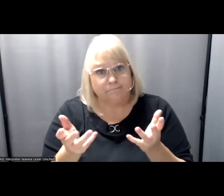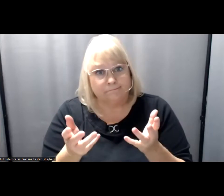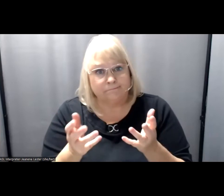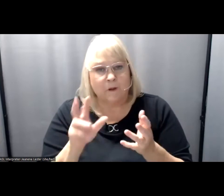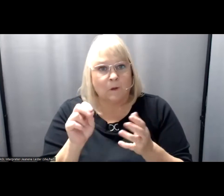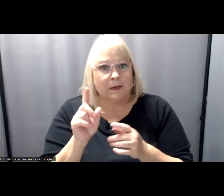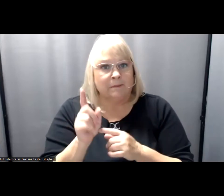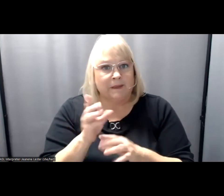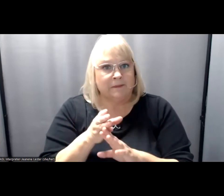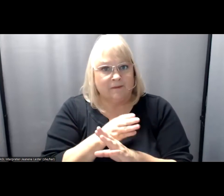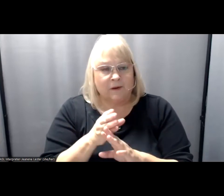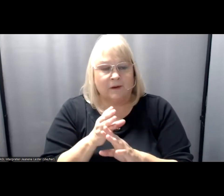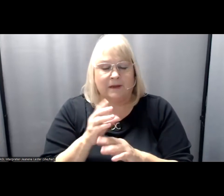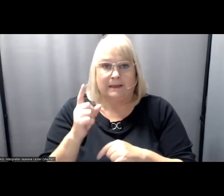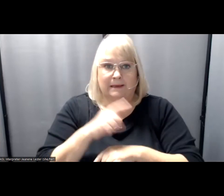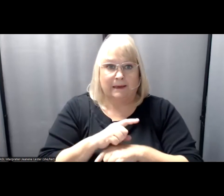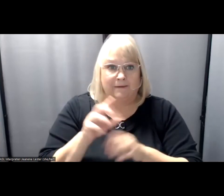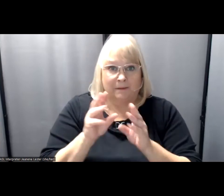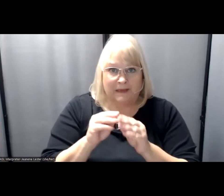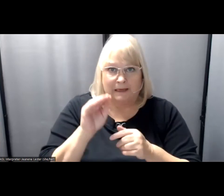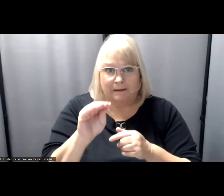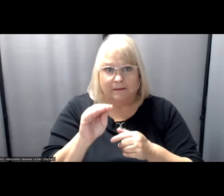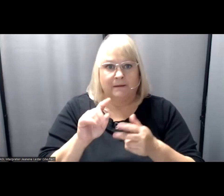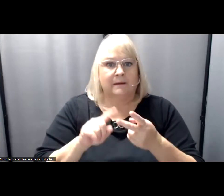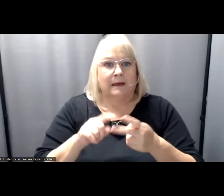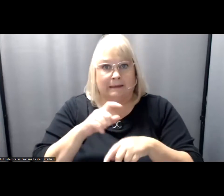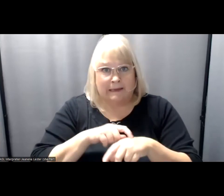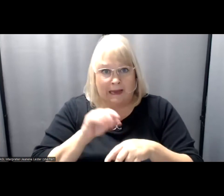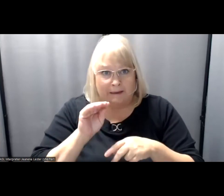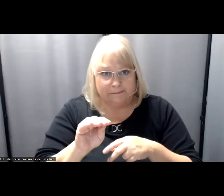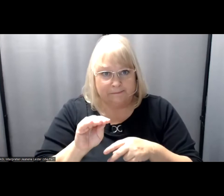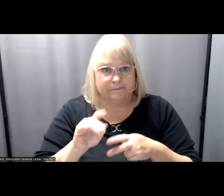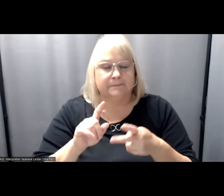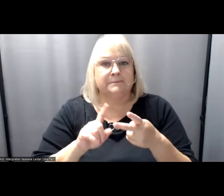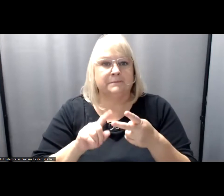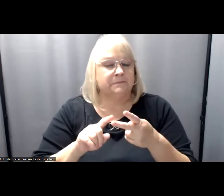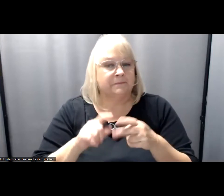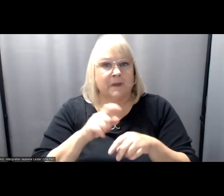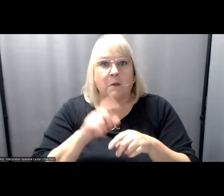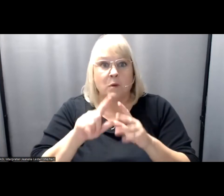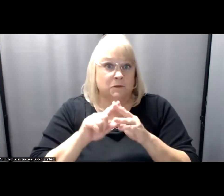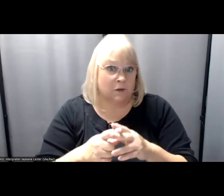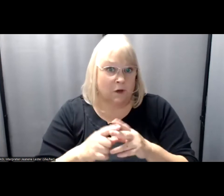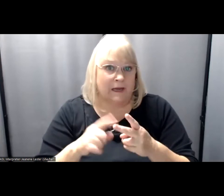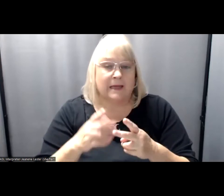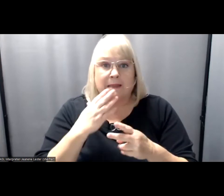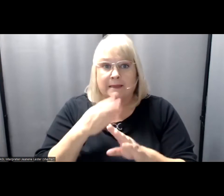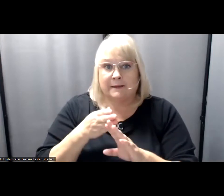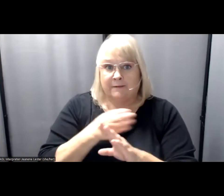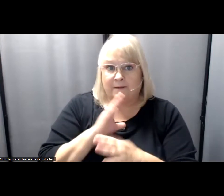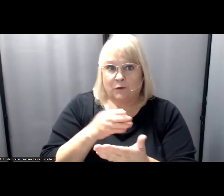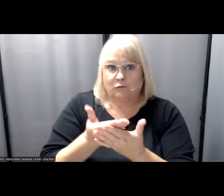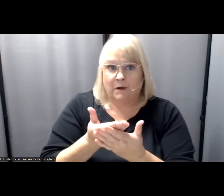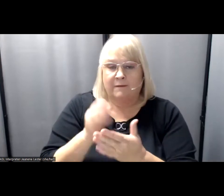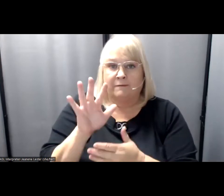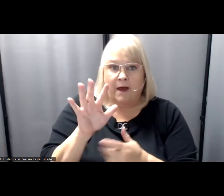of the meeting, fill that in, time for what time we're going to start. Look at there. Thanks in advance for arriving